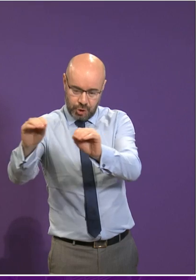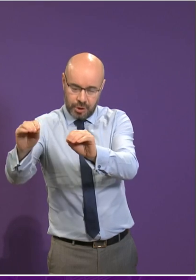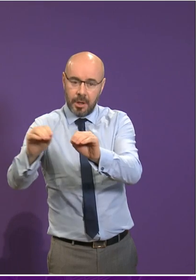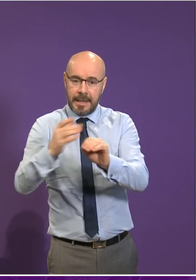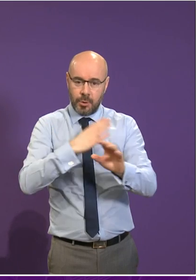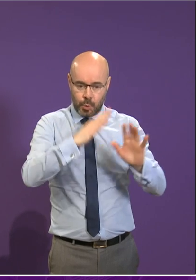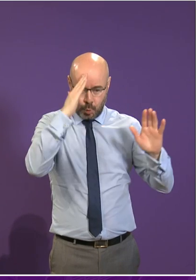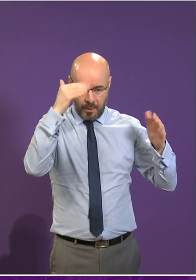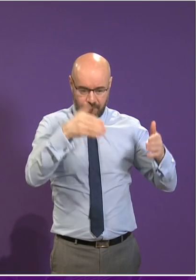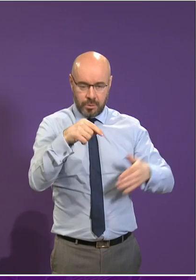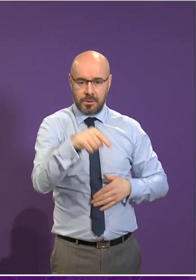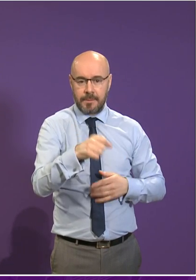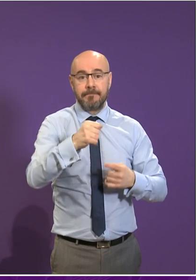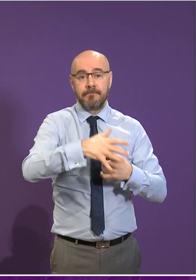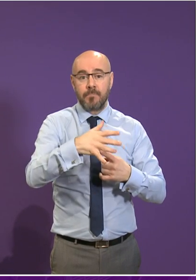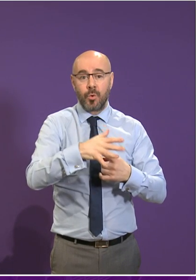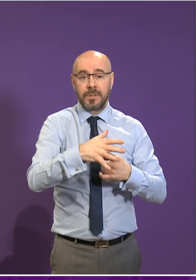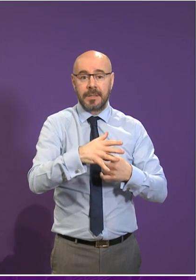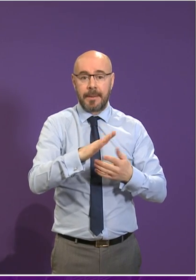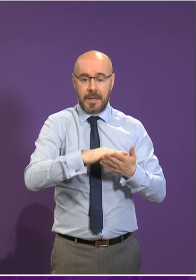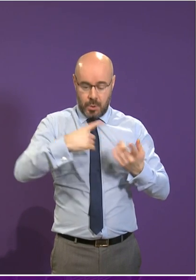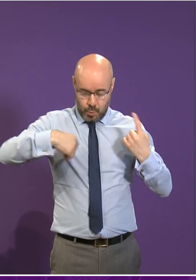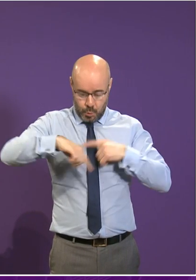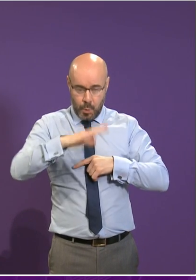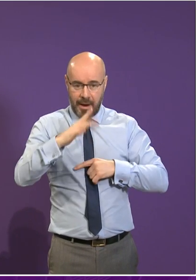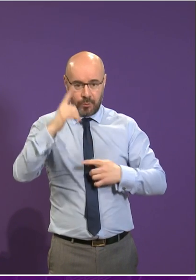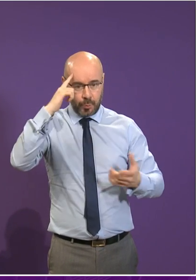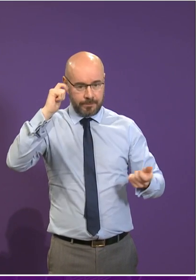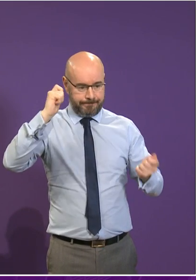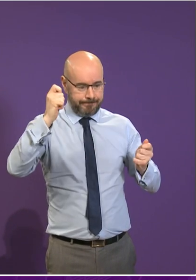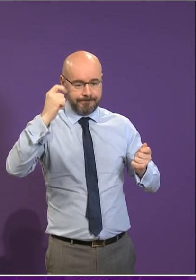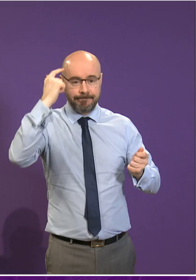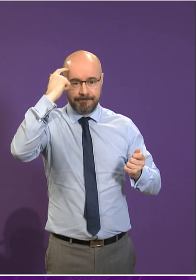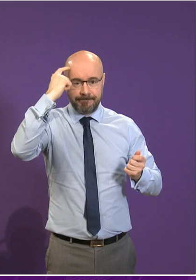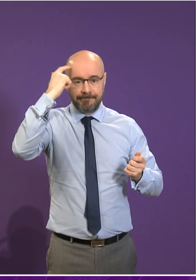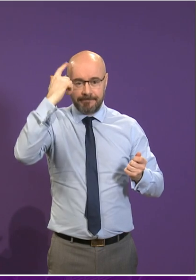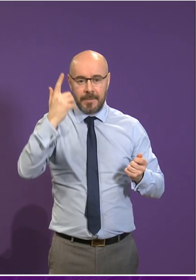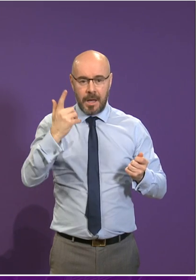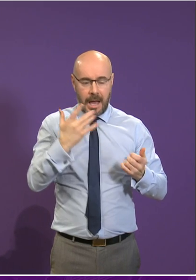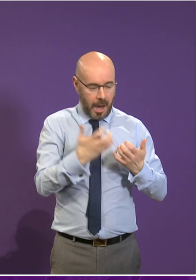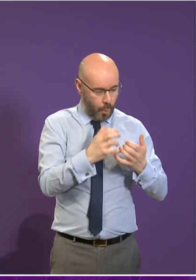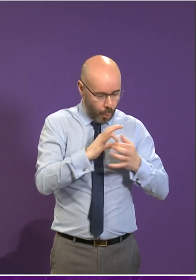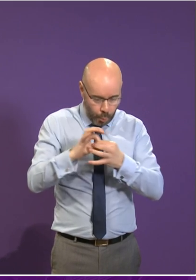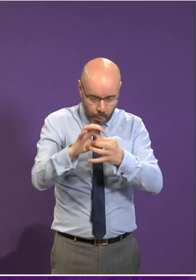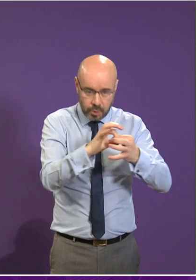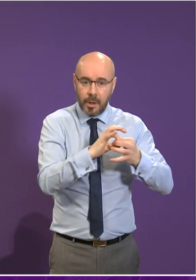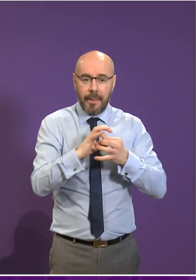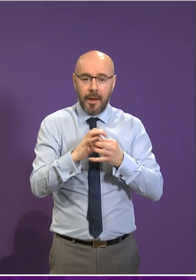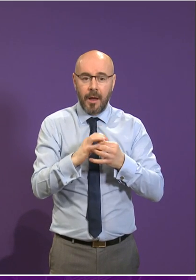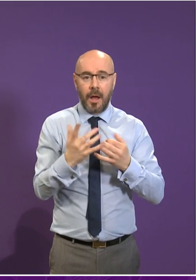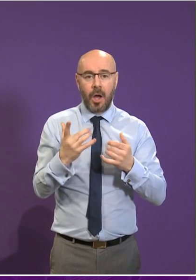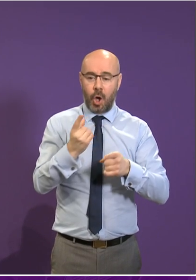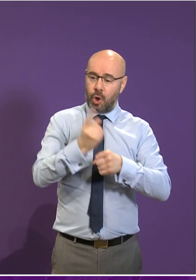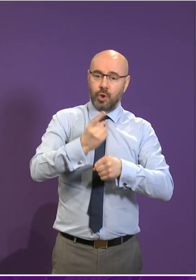that requires, I think, a change of mindset, continuing to evolve our ways of working. It's easy to talk